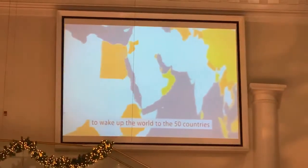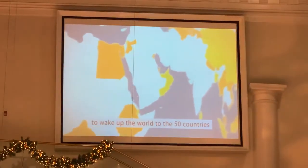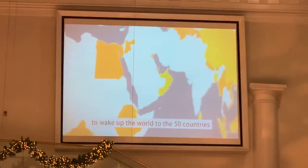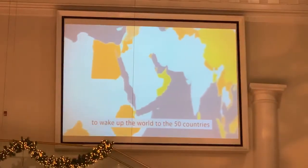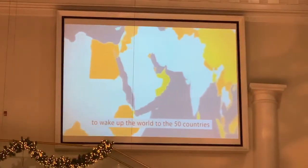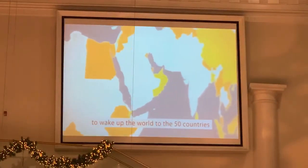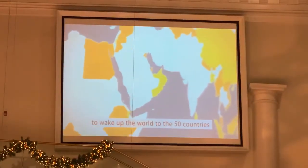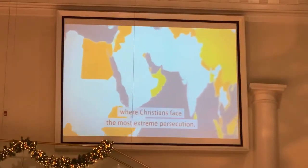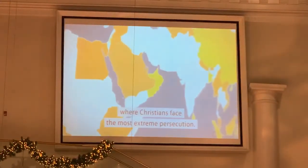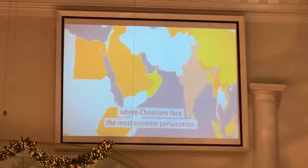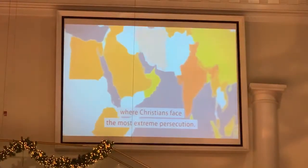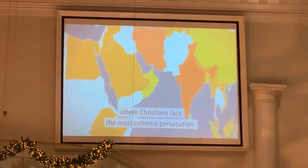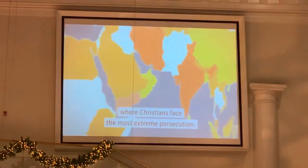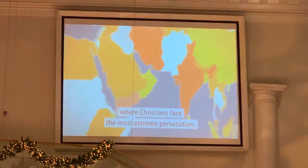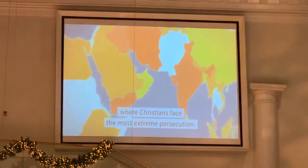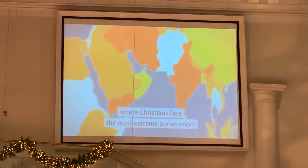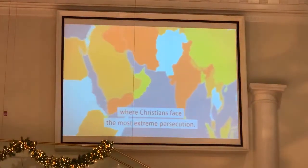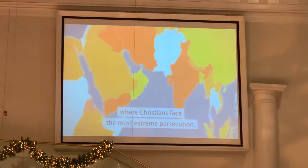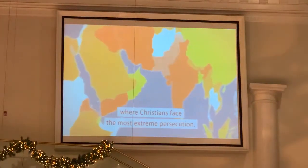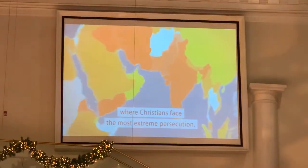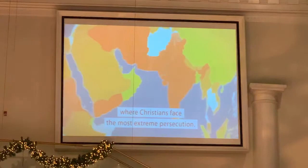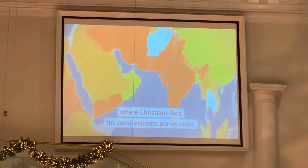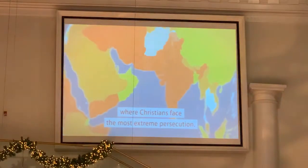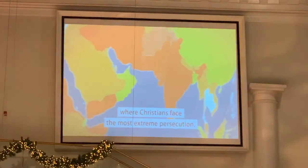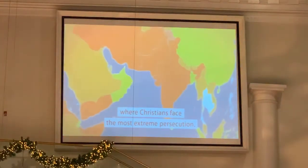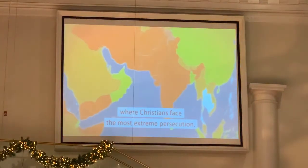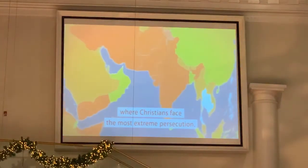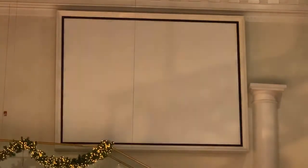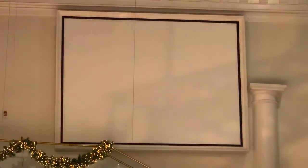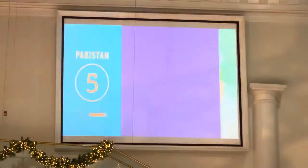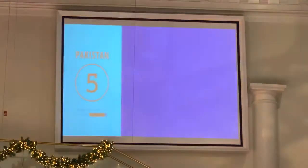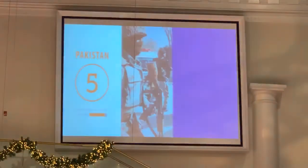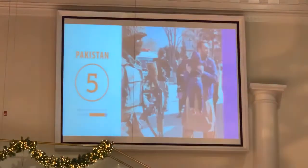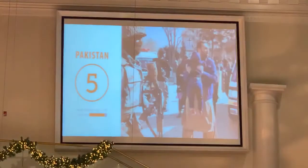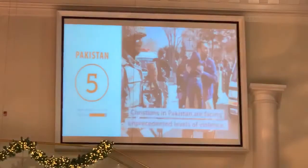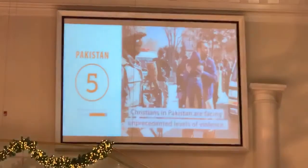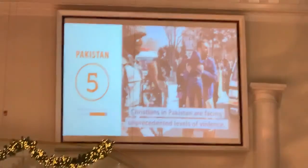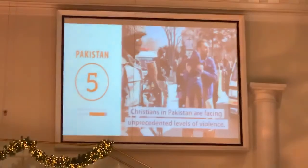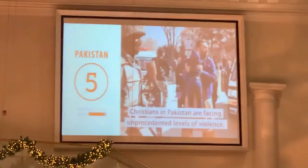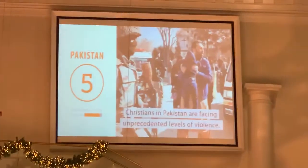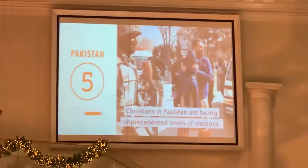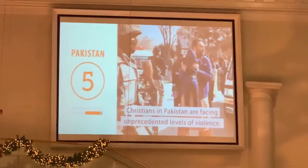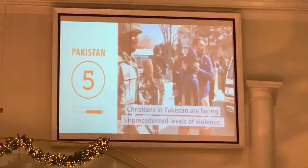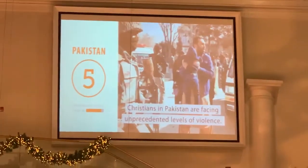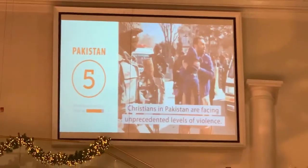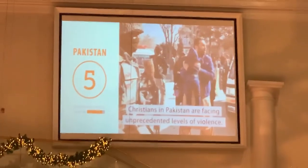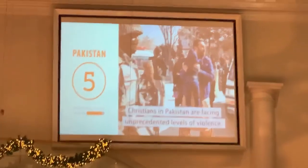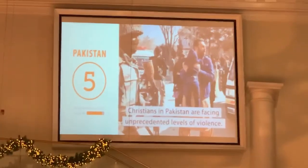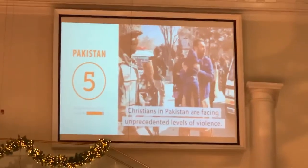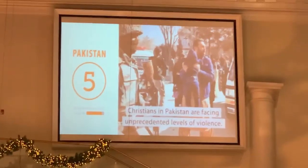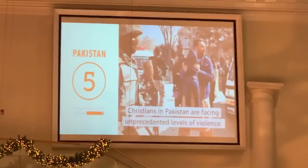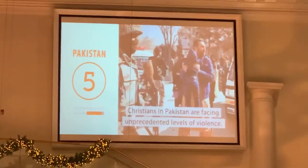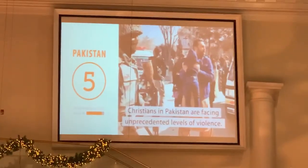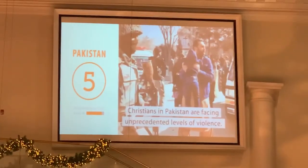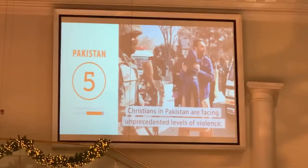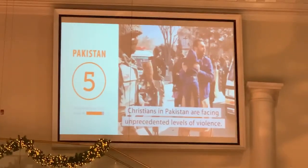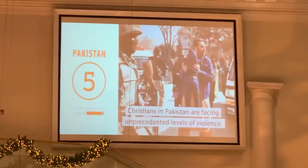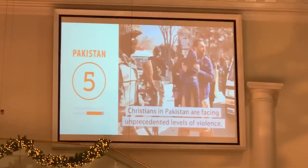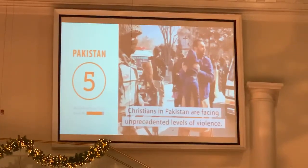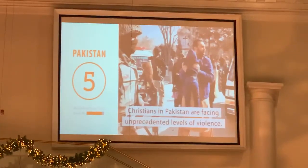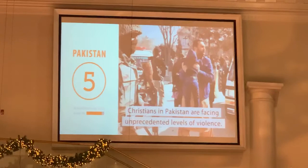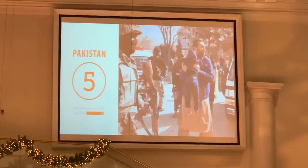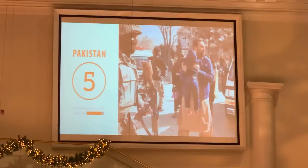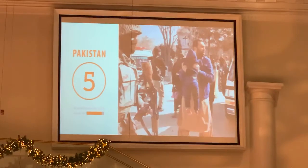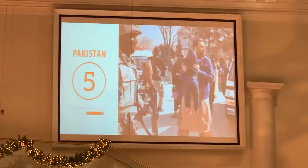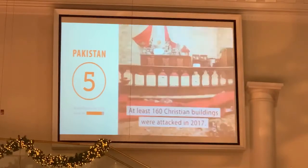world to the 50 countries where Christians face the most extreme persecution. Christians in Pakistan are facing unprecedented